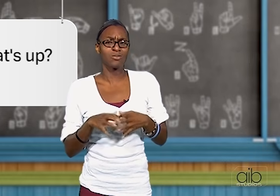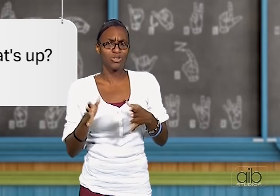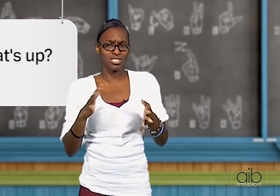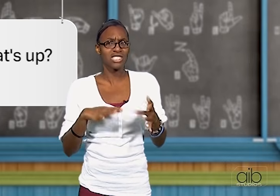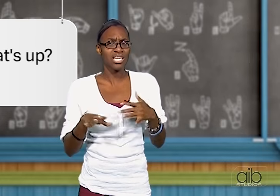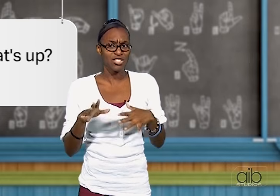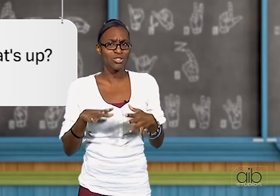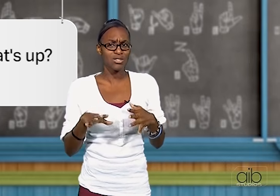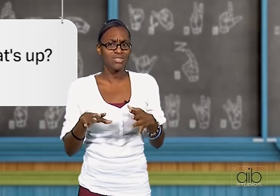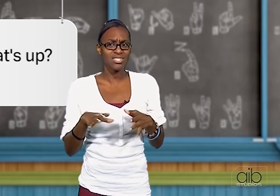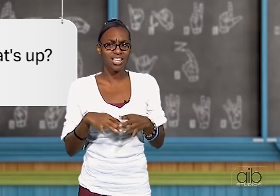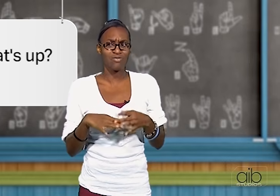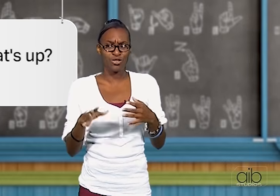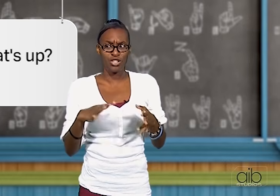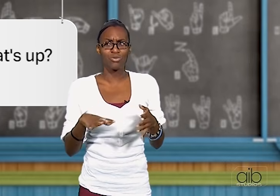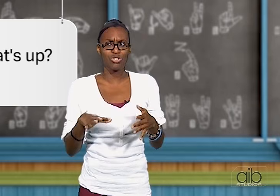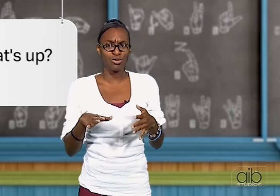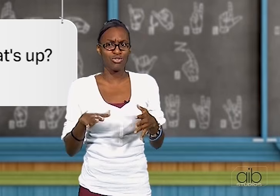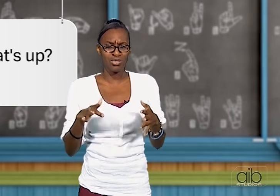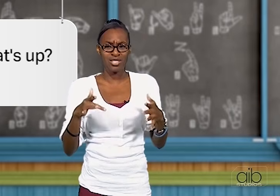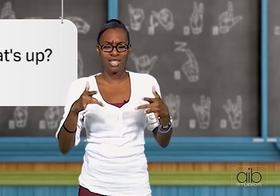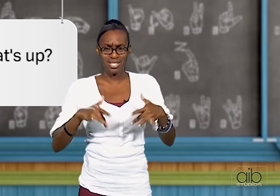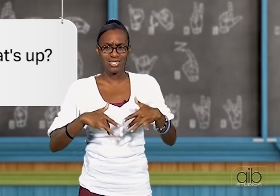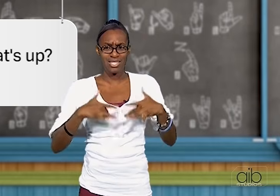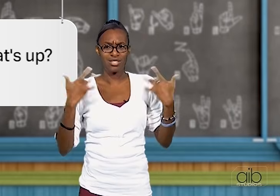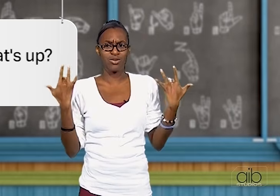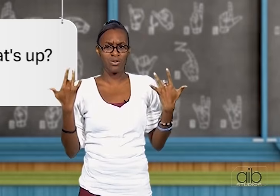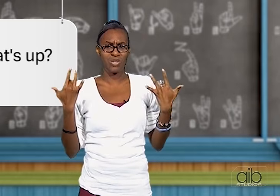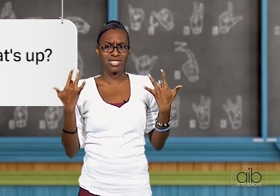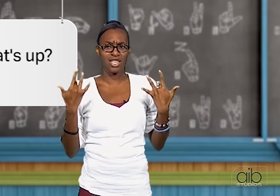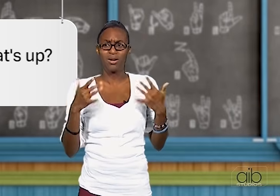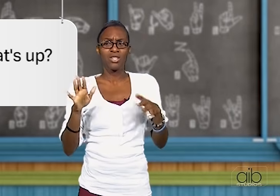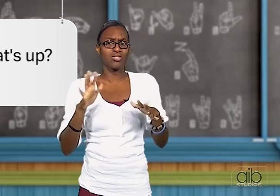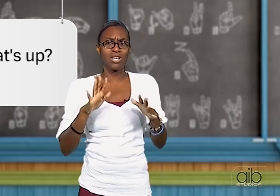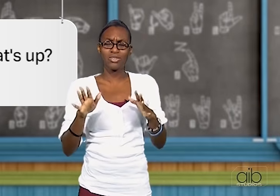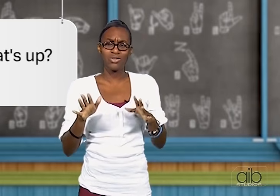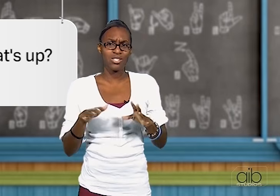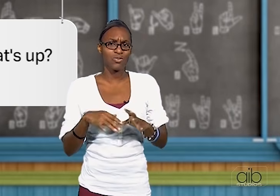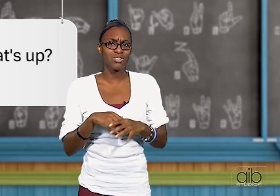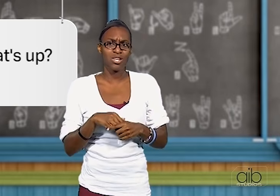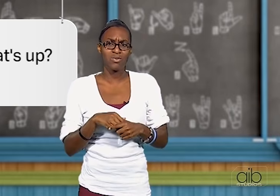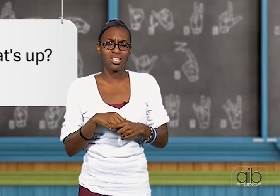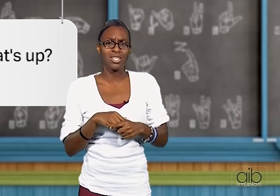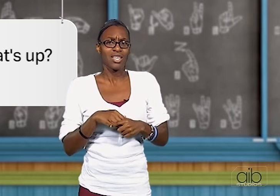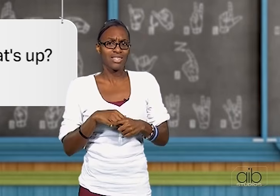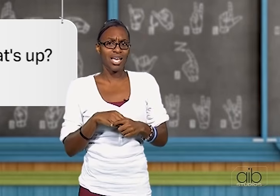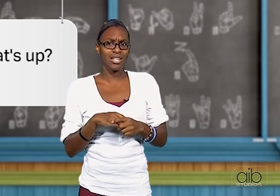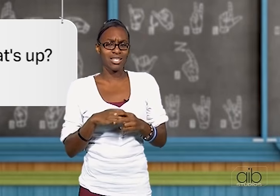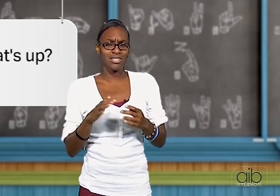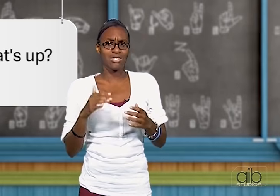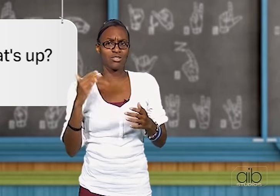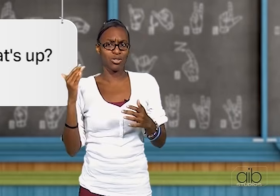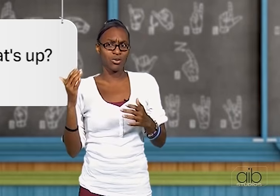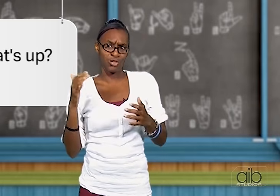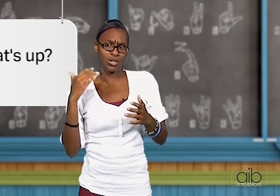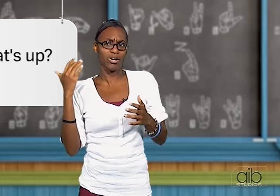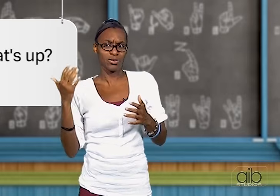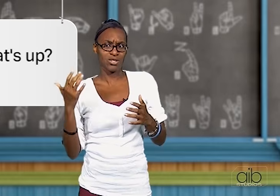For teenagers and for young children, I can see doing what's up. Do not do this for someone that is an adult or your elder,